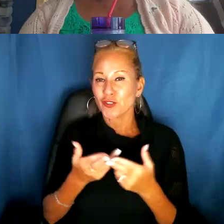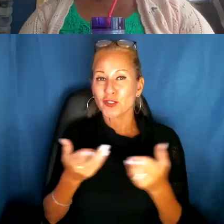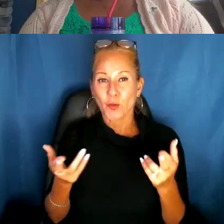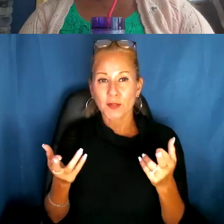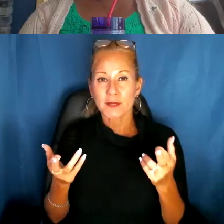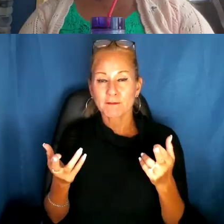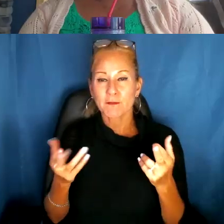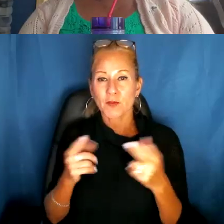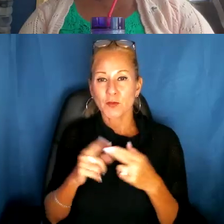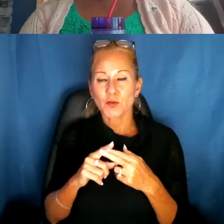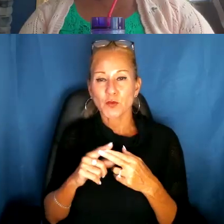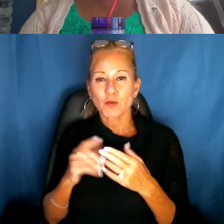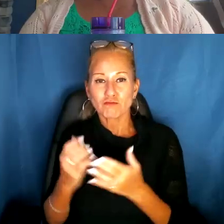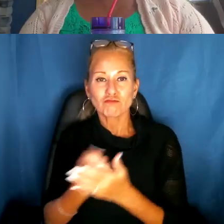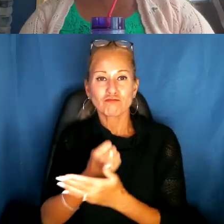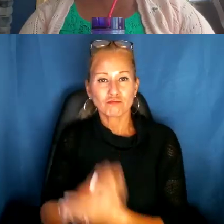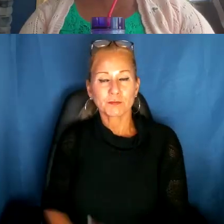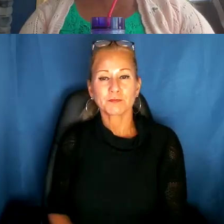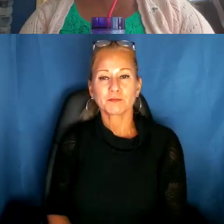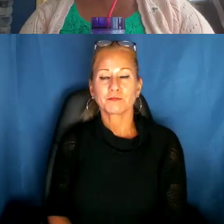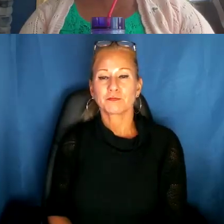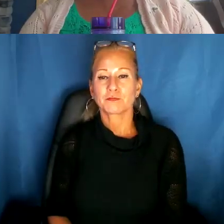to tap into as well.